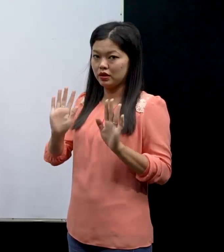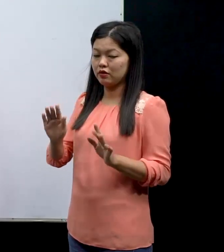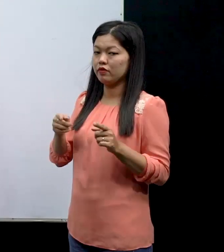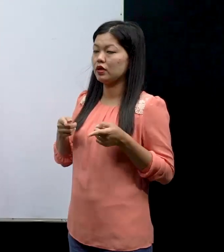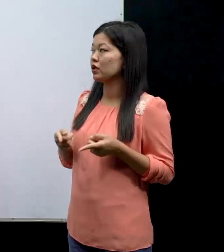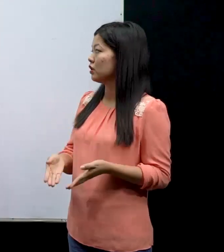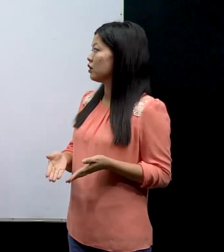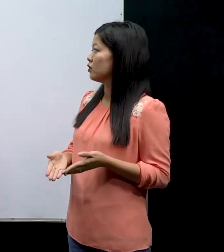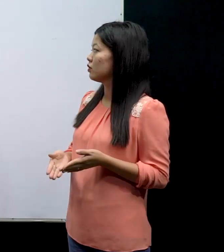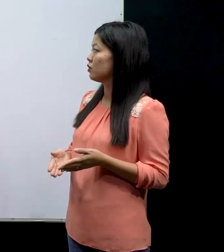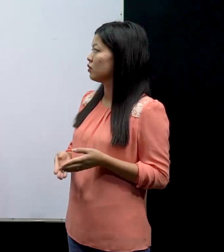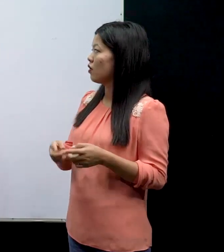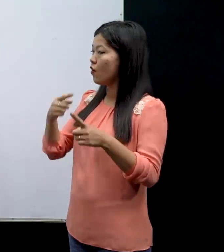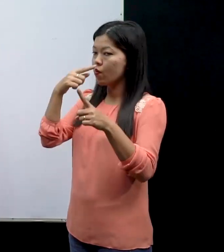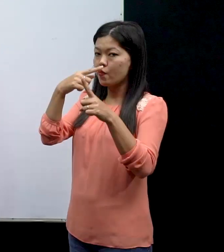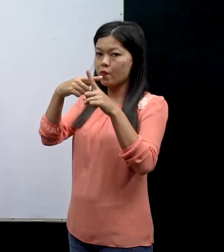be, calculate the